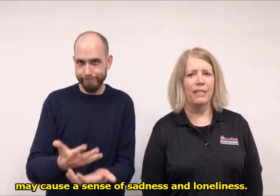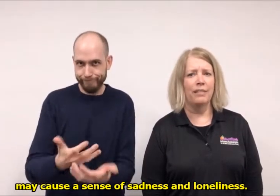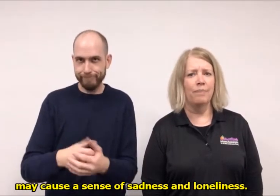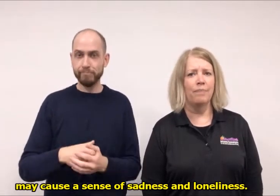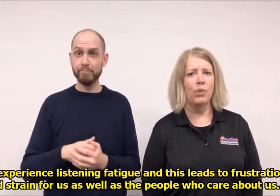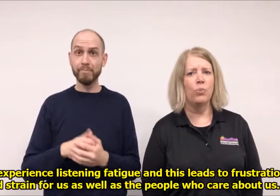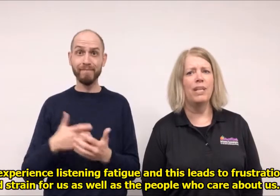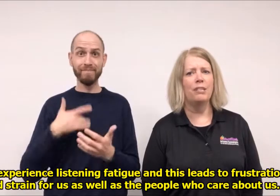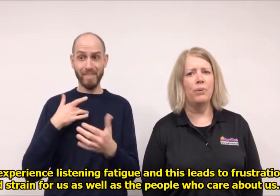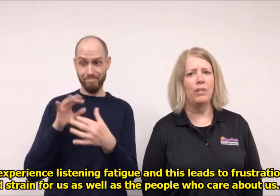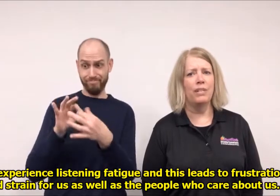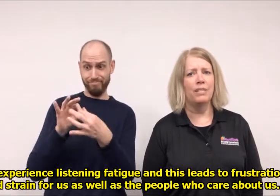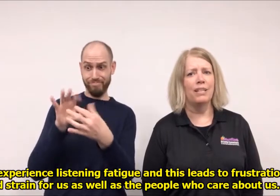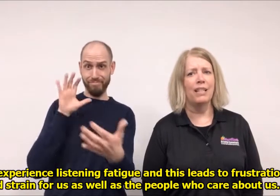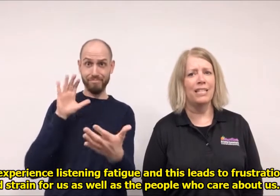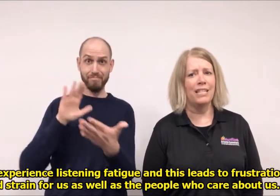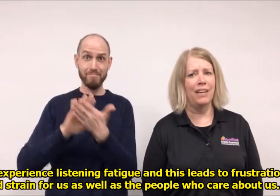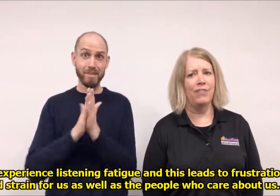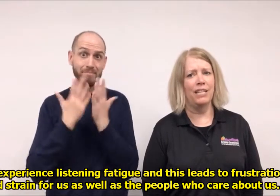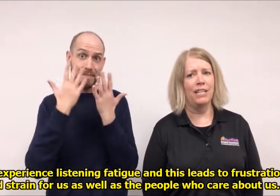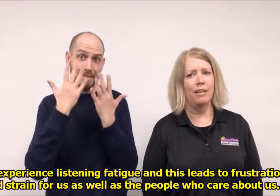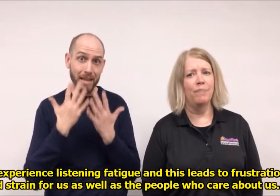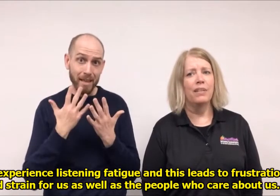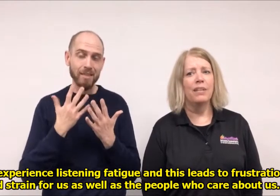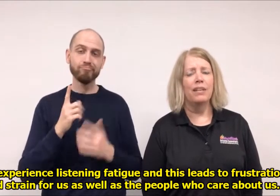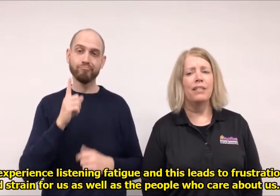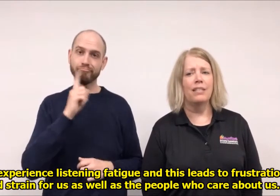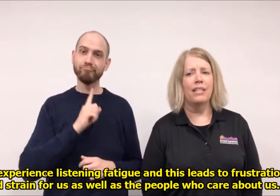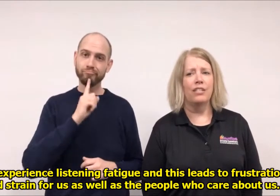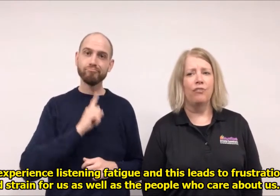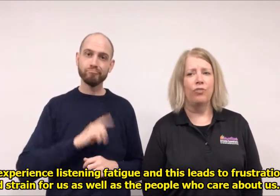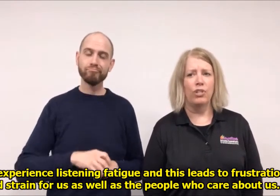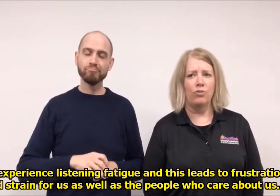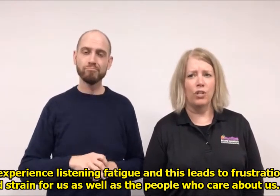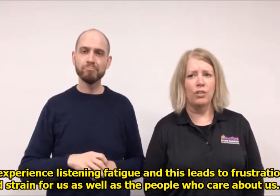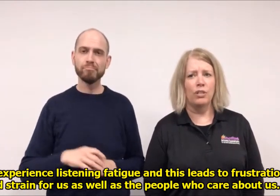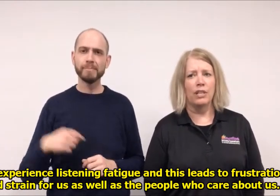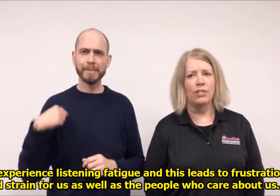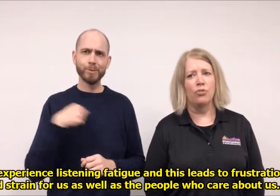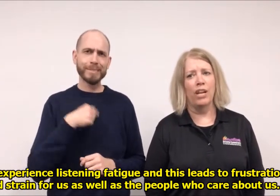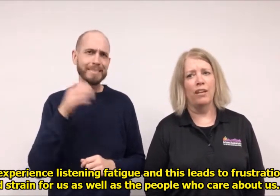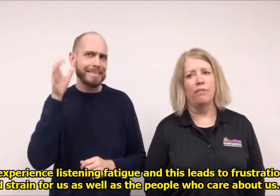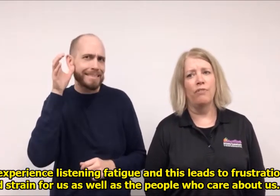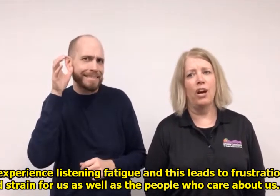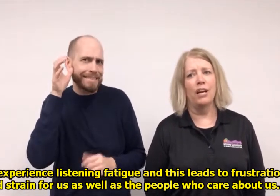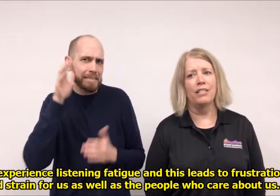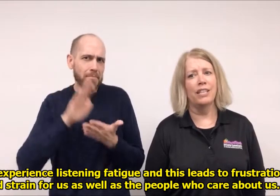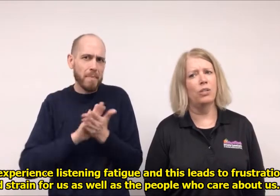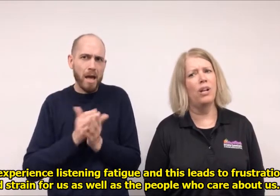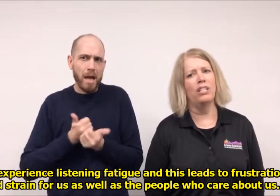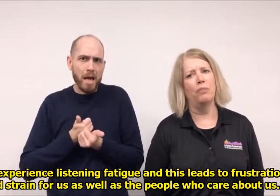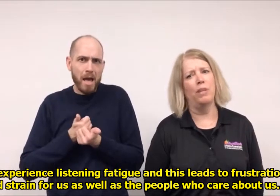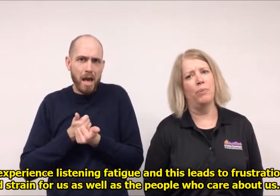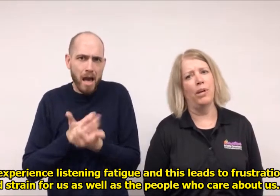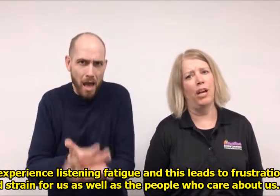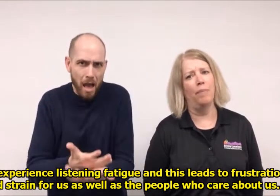loneliness. We experience listening fatigue, and this leads to frustration and strain for us as well as the people who care about